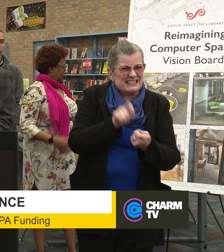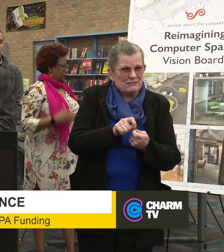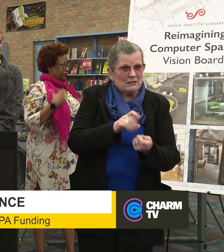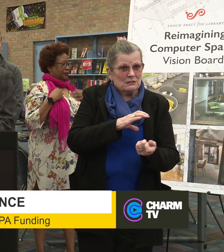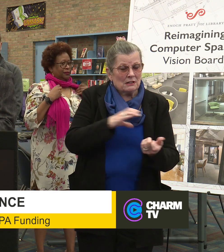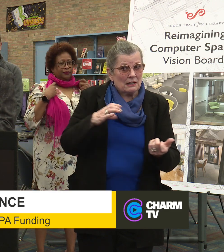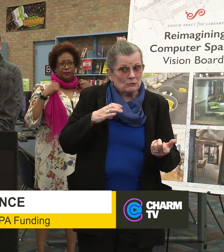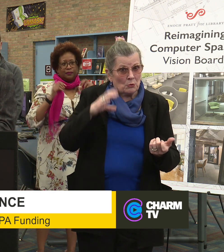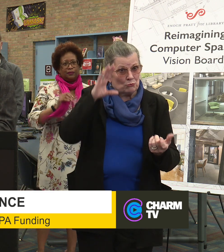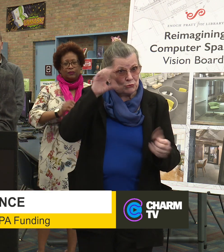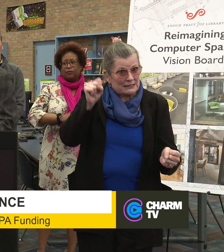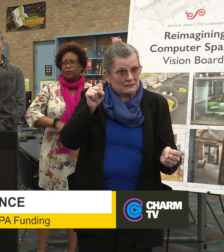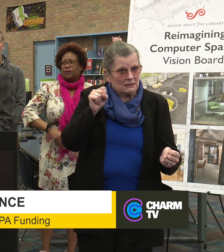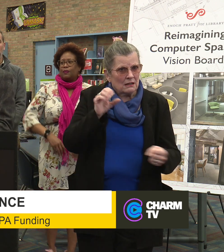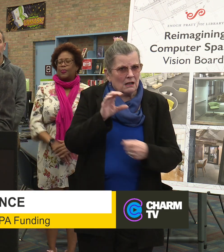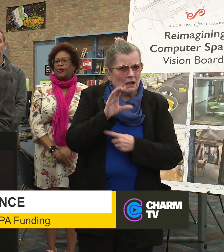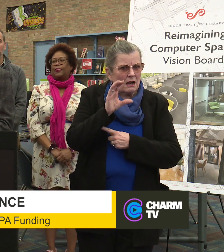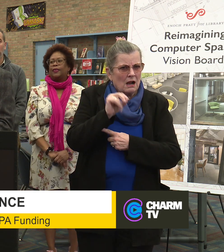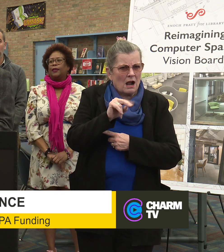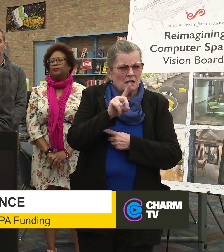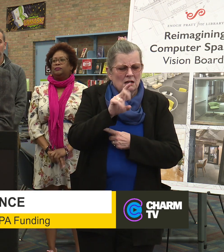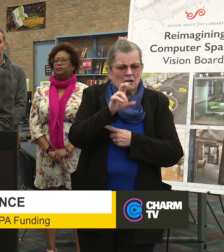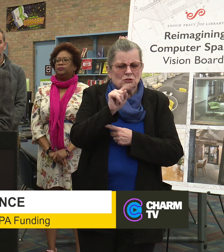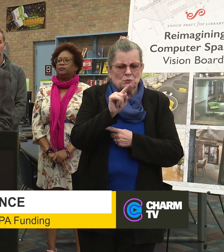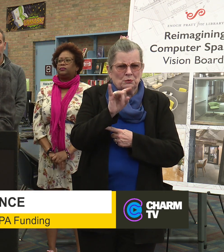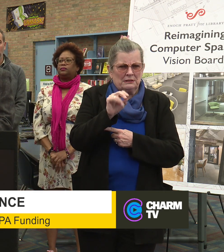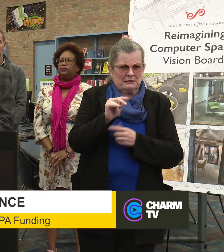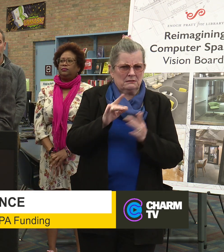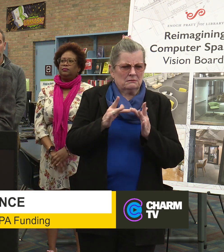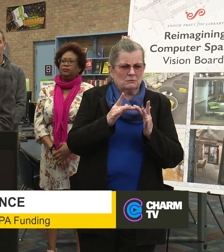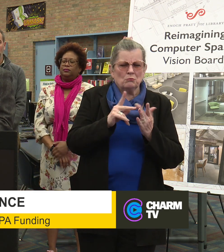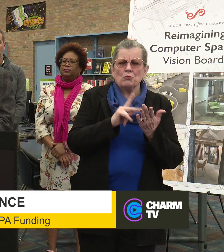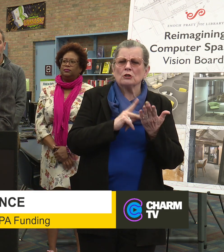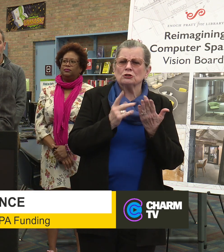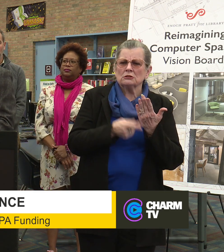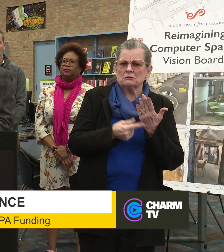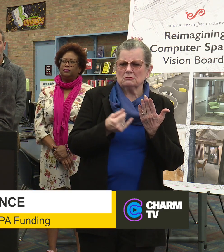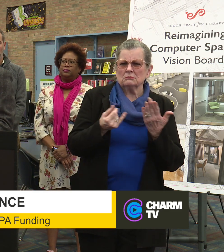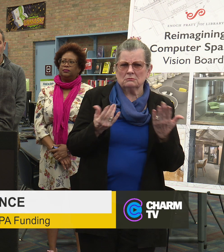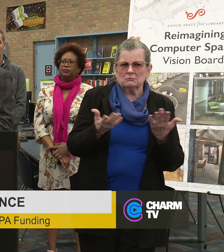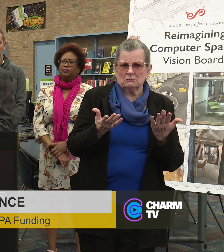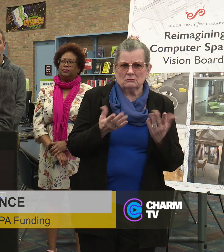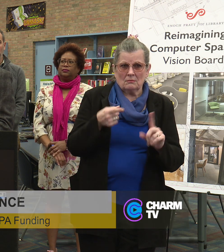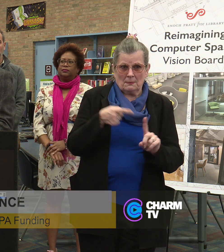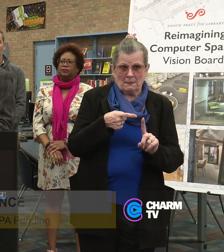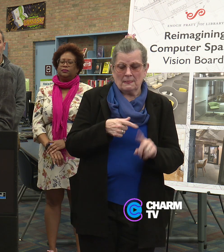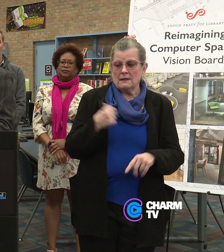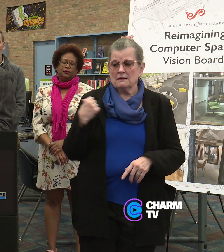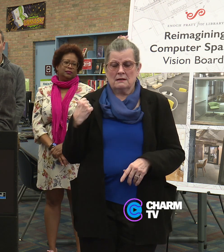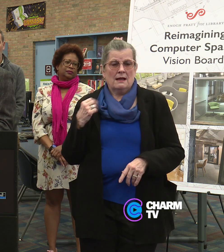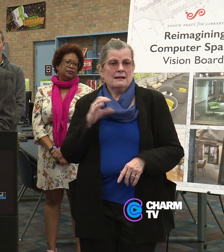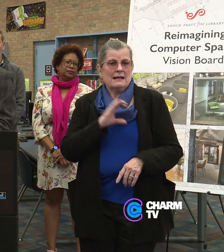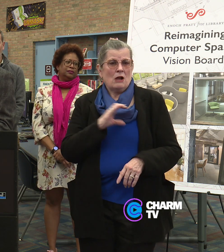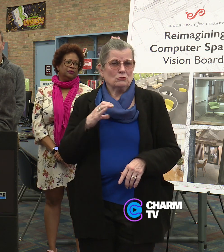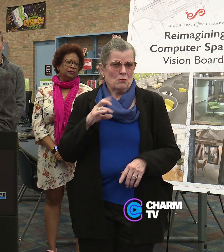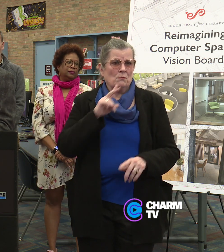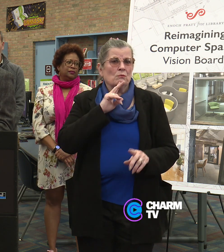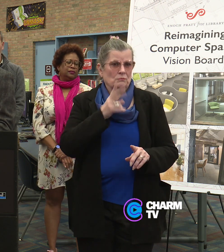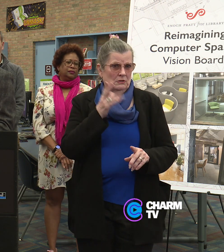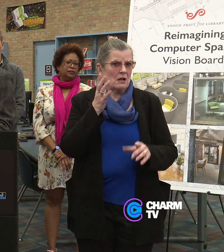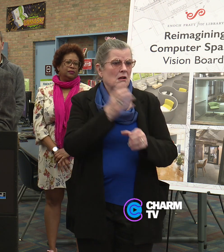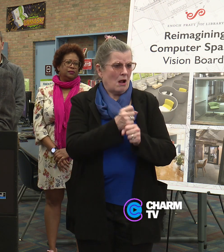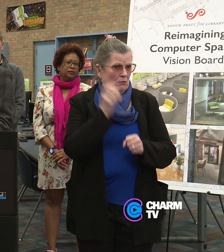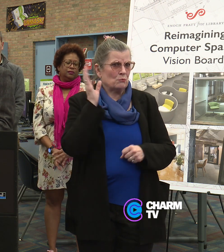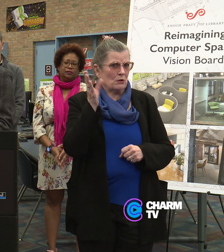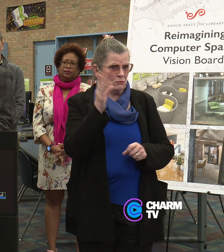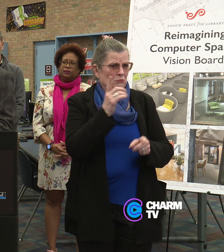conduit contract with BGE? So what I'll say is that this council president got a briefing on this in an appropriate time. As you saw and heard us